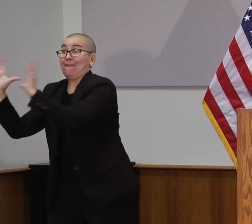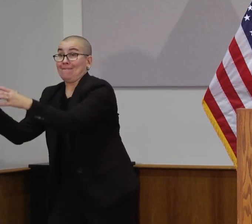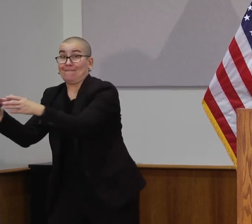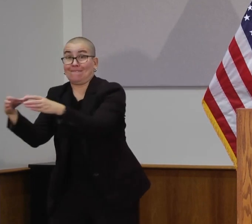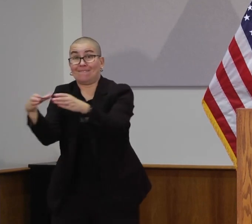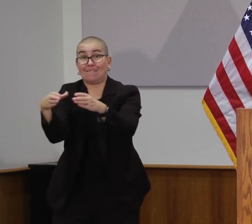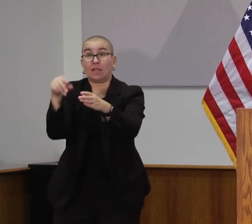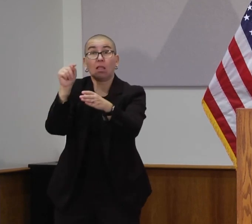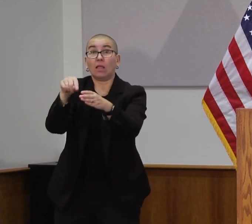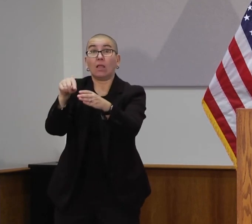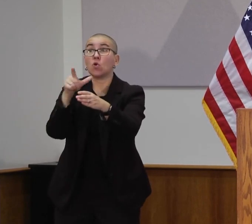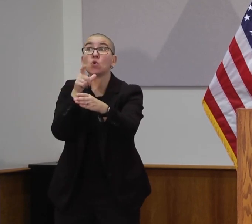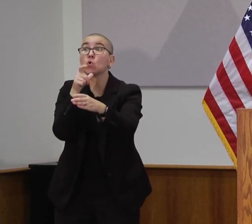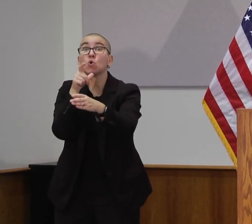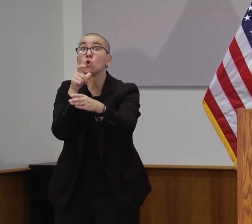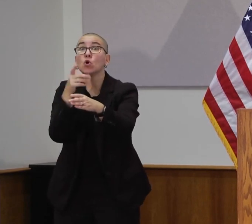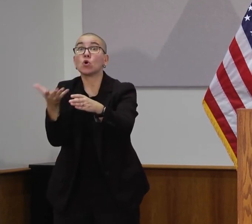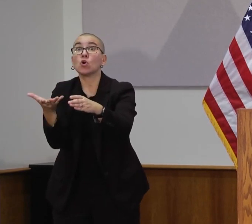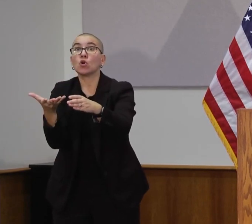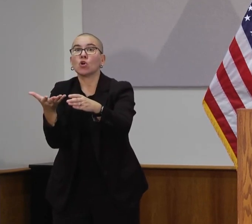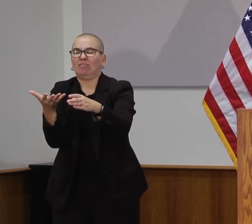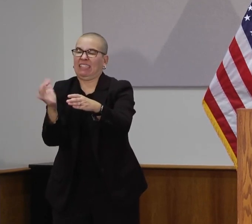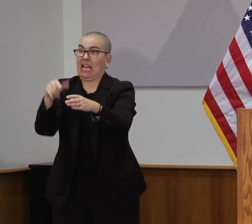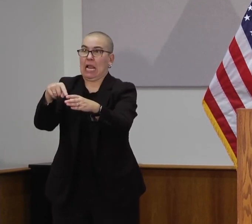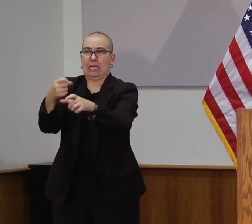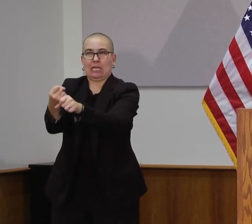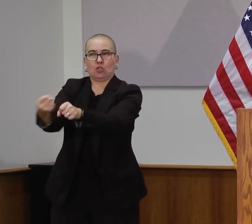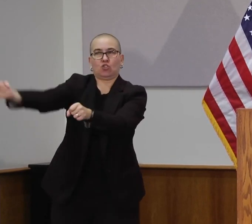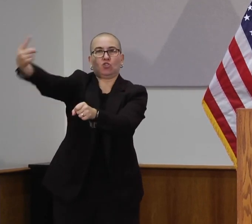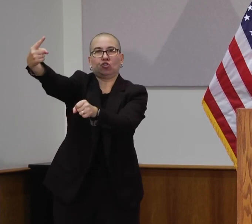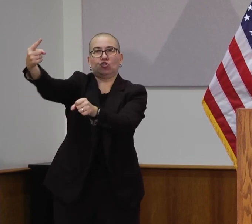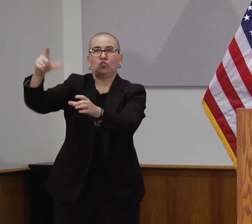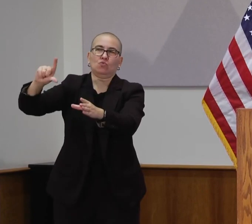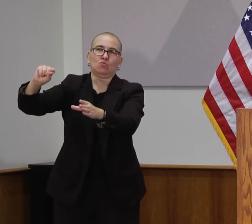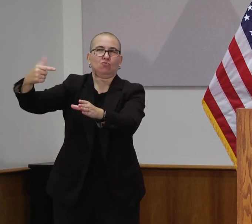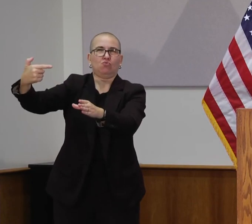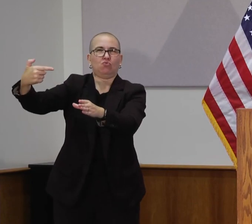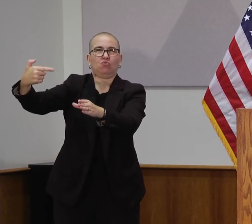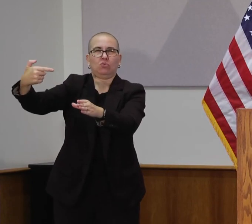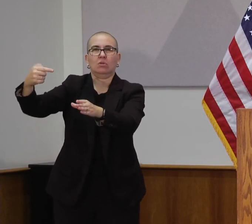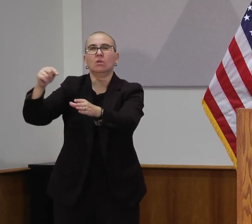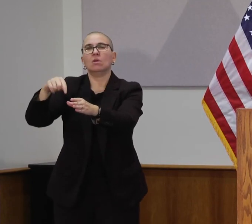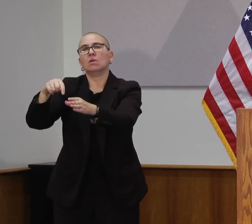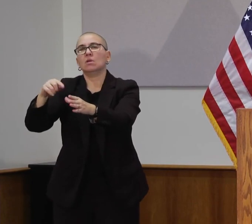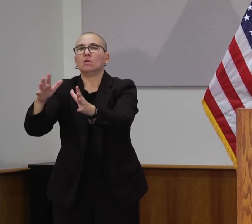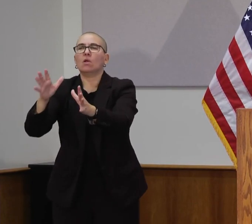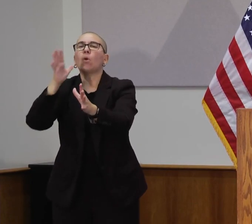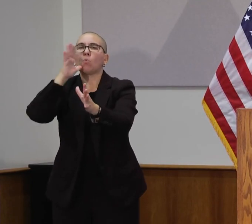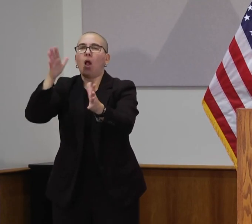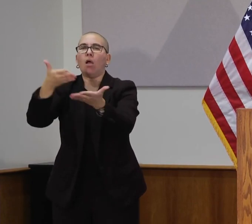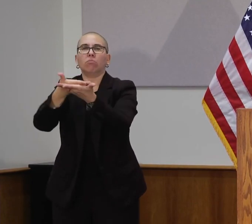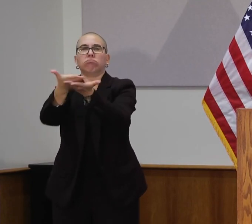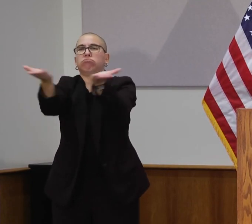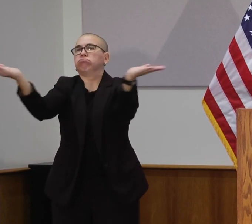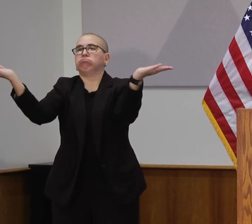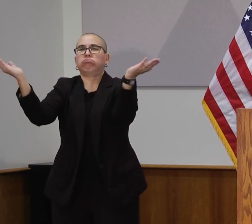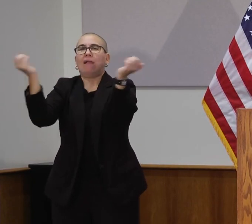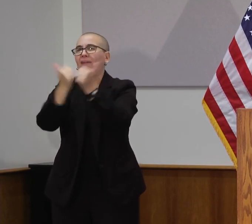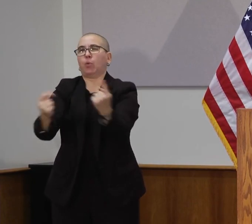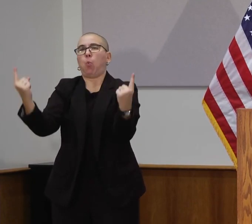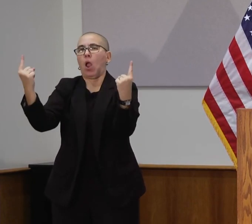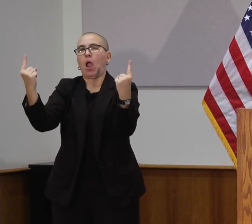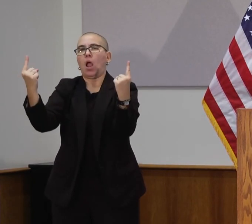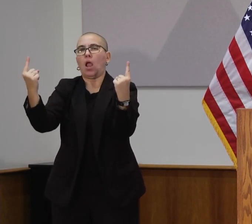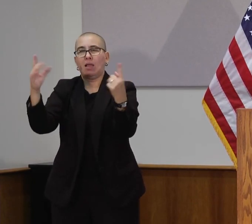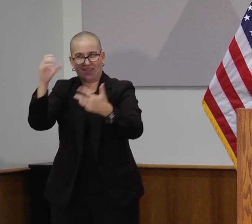quarter, early second quarter of next year, that the vaccine would be widespread. But trying to quickly vaccinate the healthcare workers